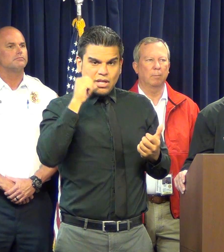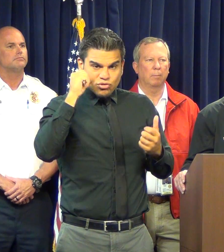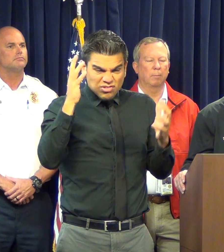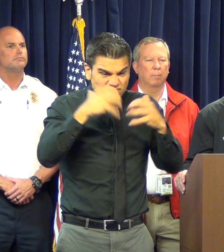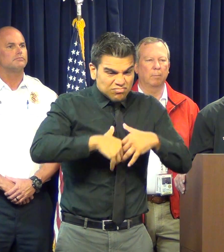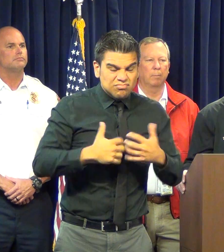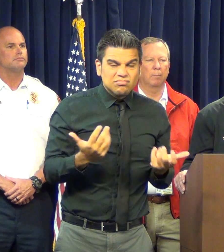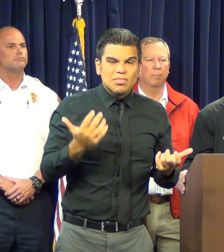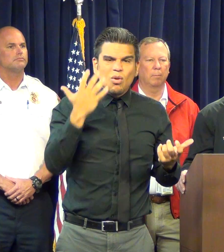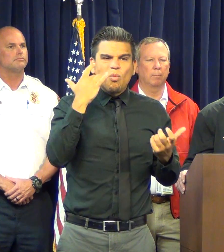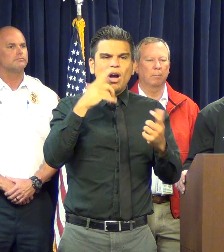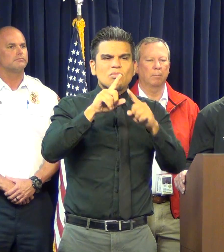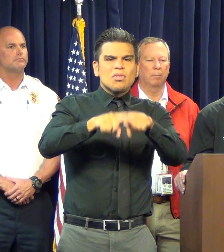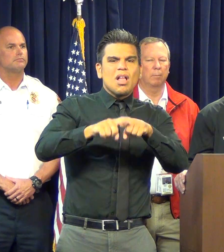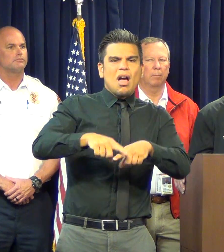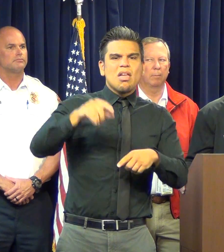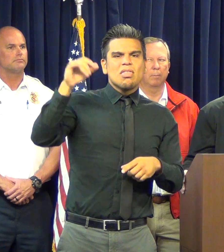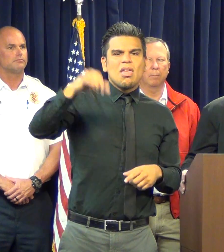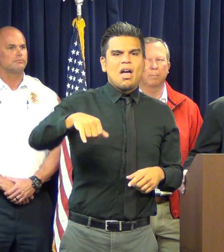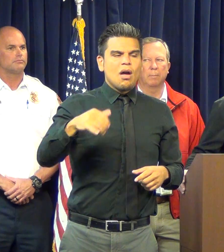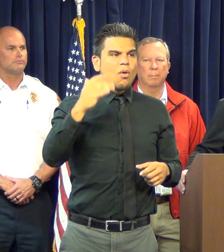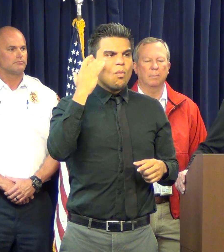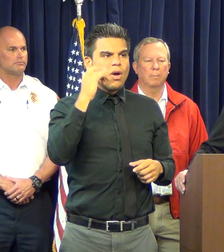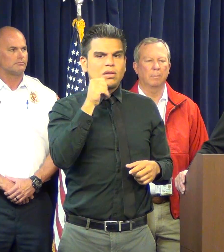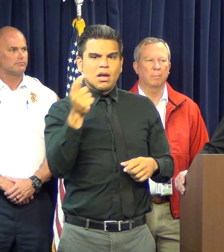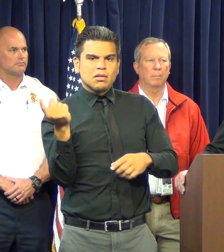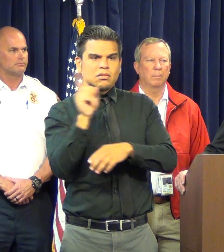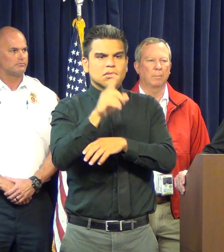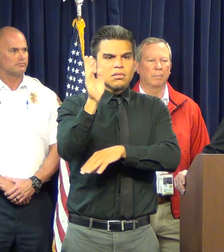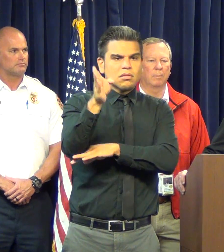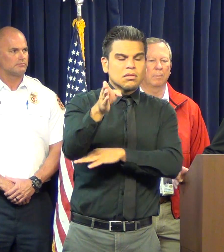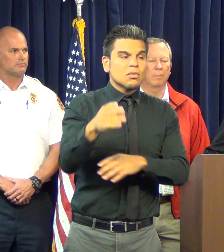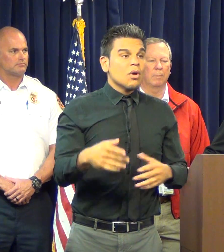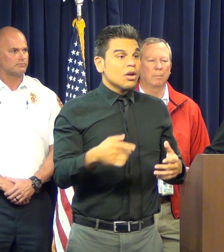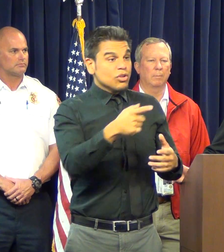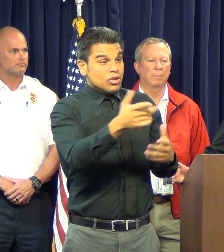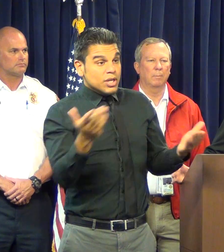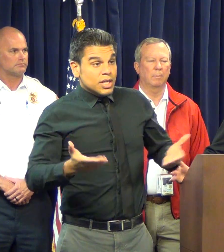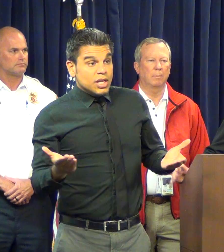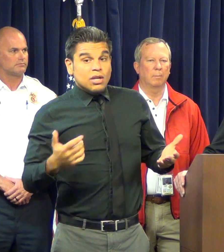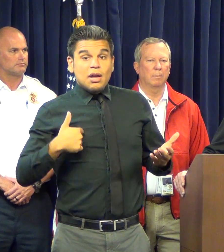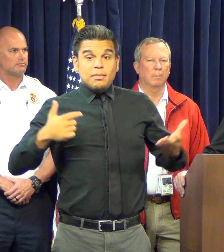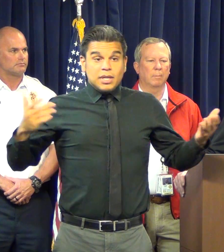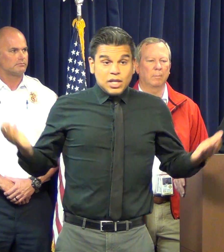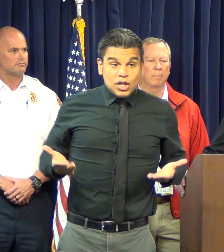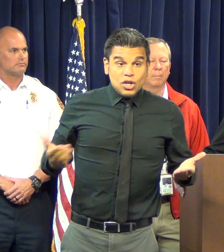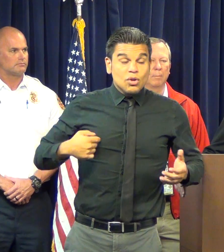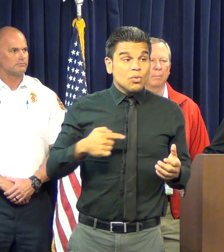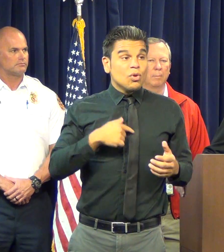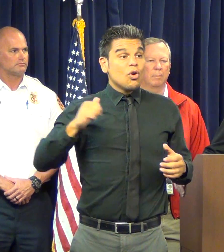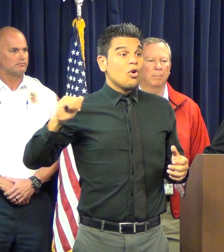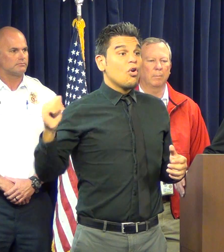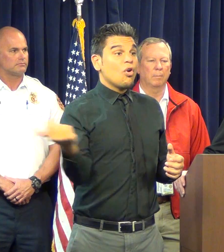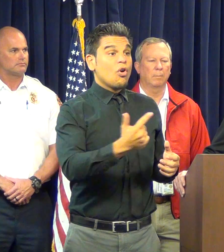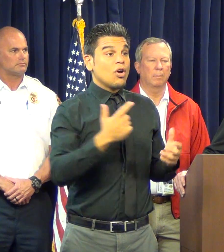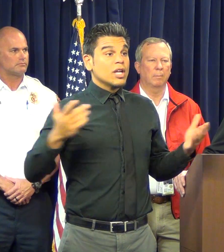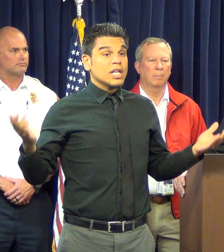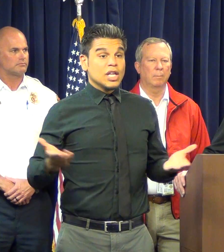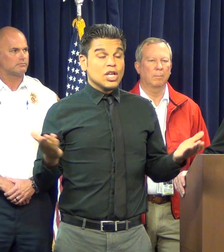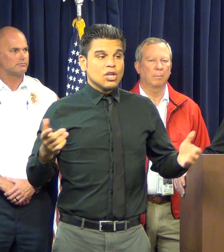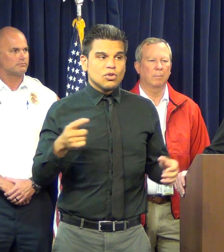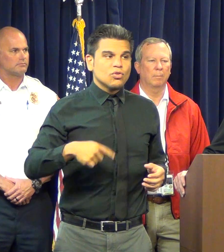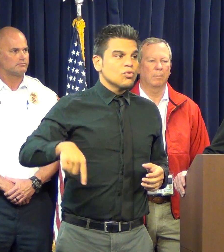is that? Why not come in the height of this storm? Sure. Well, you're here. I'm here. We're all here, and you will have access